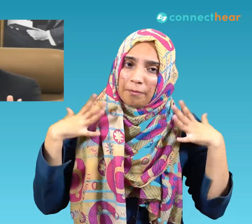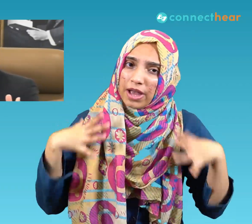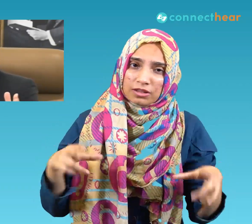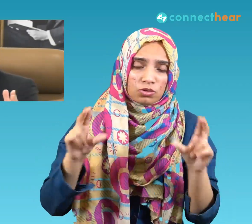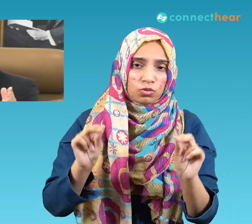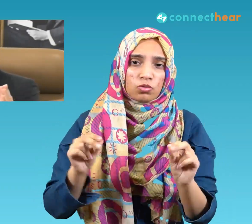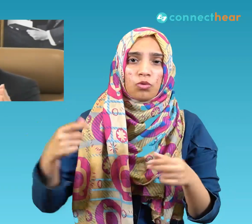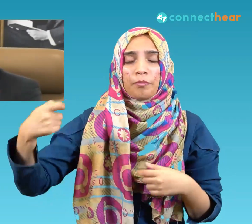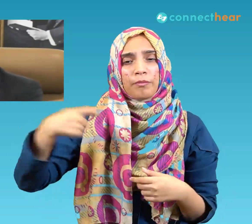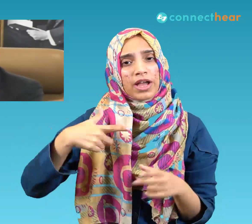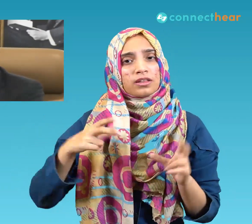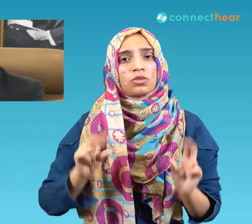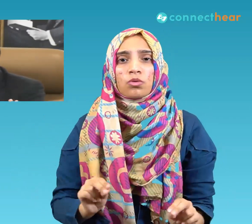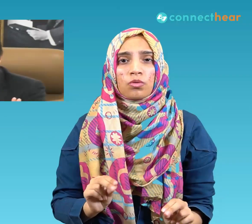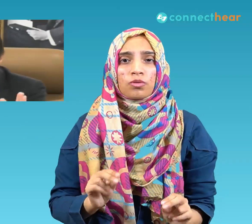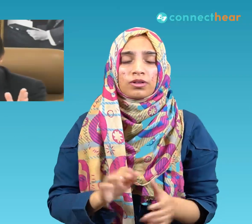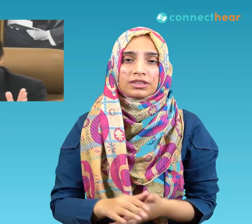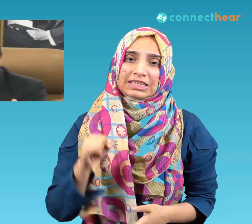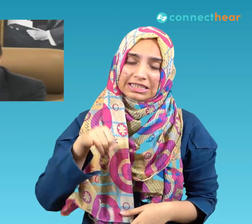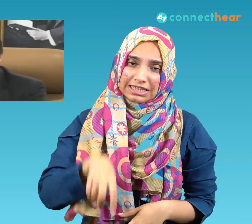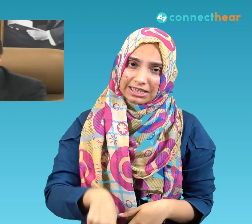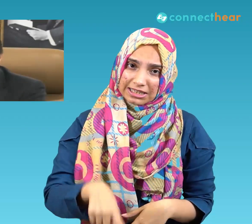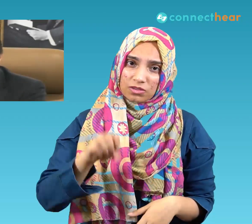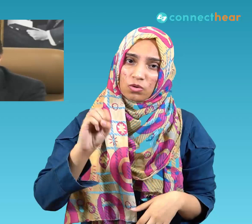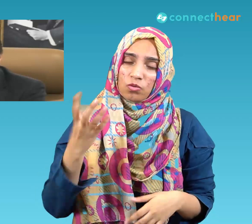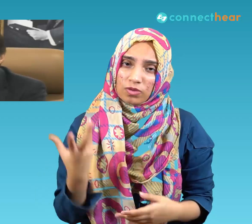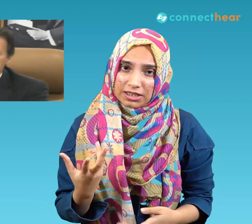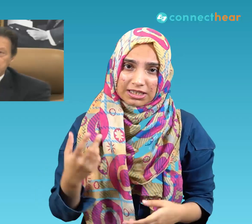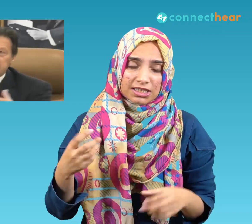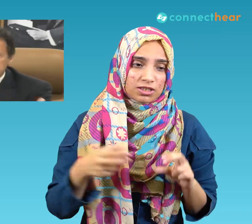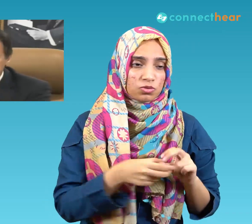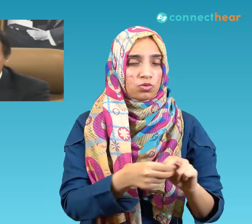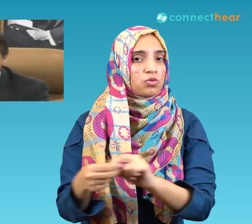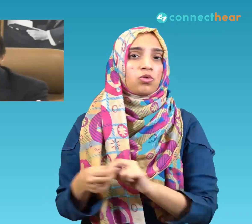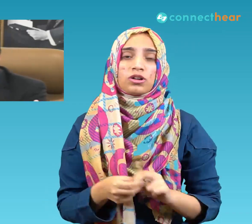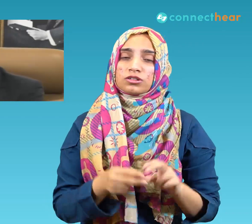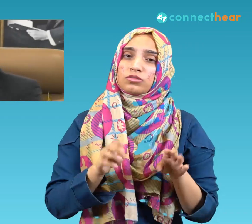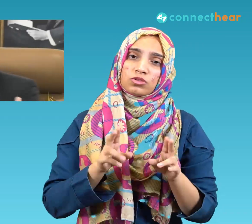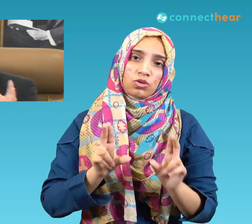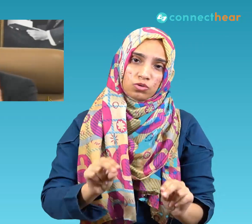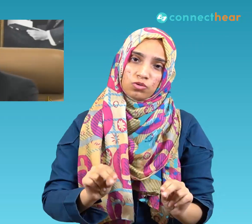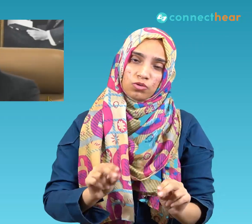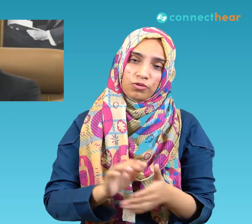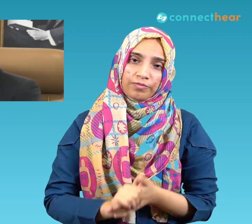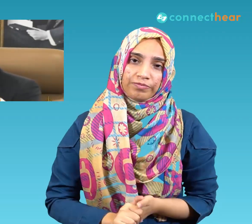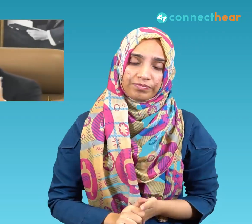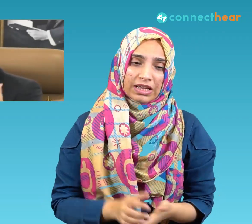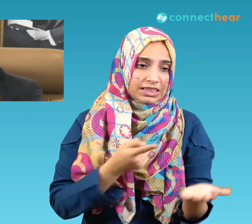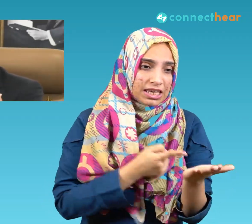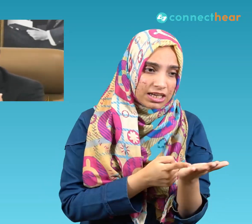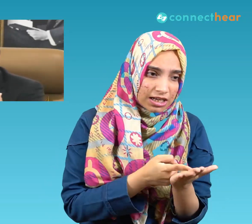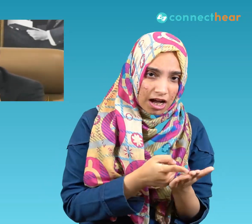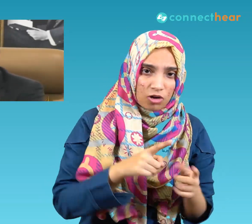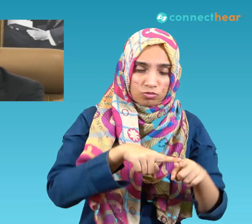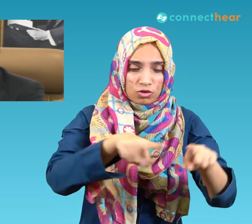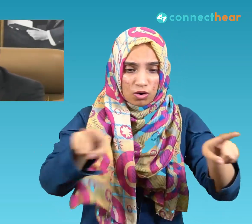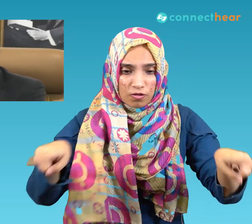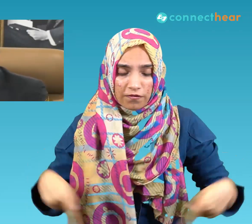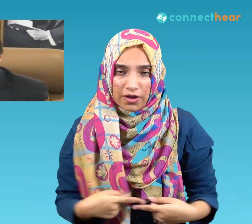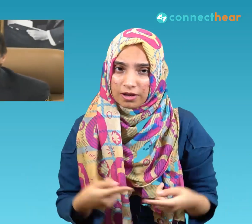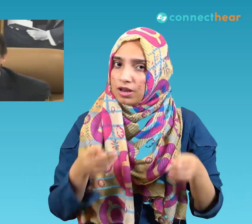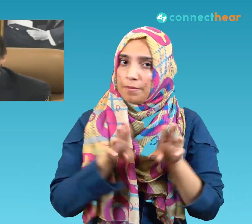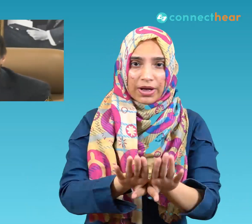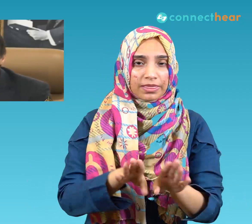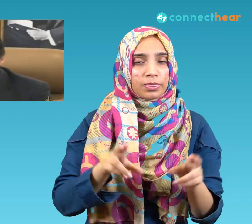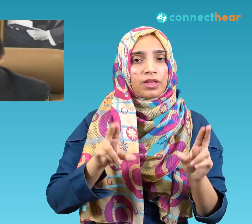We never locked down the agriculture sector, which was basically rural. We opened up the construction sector, which